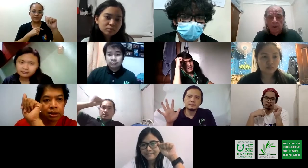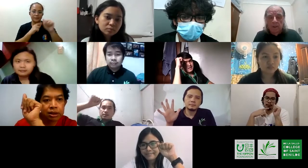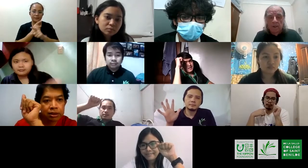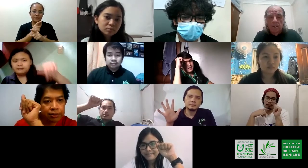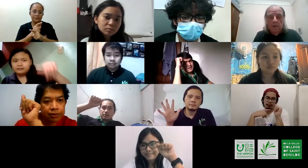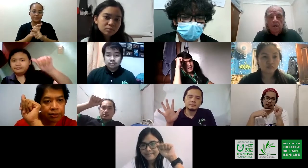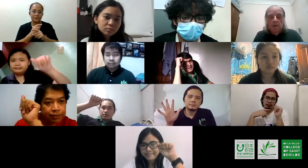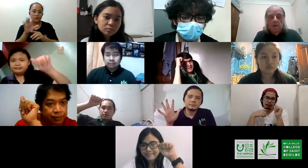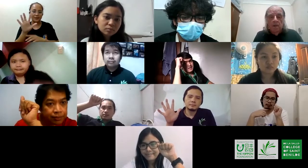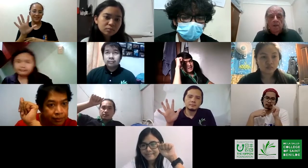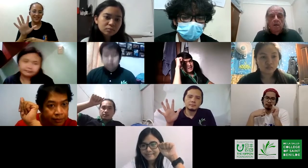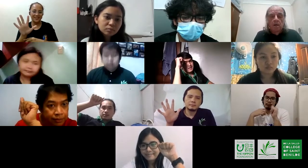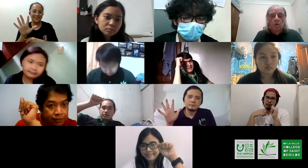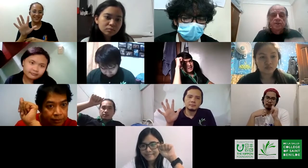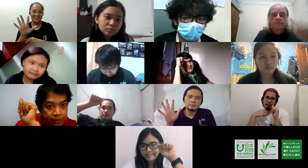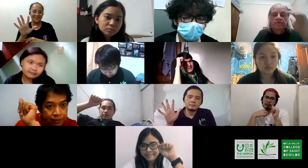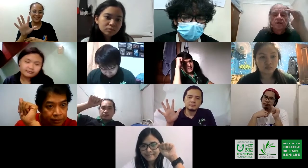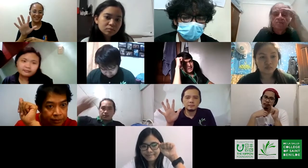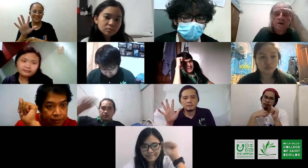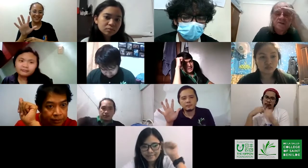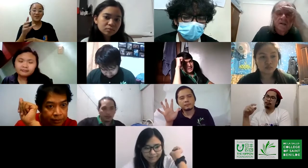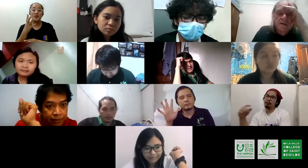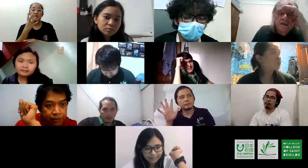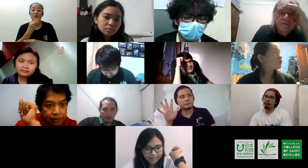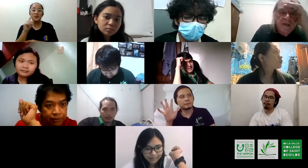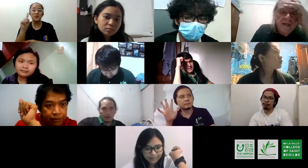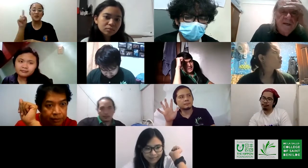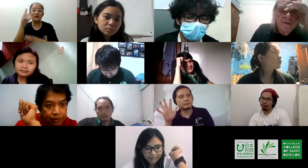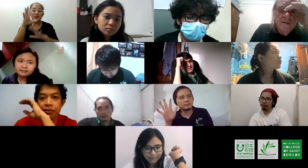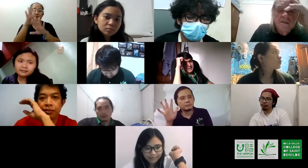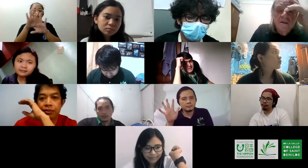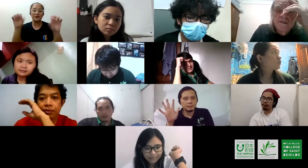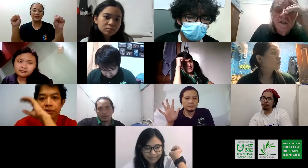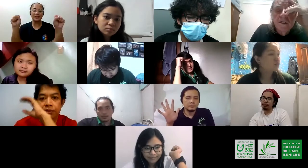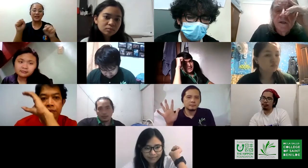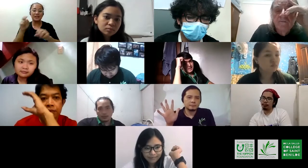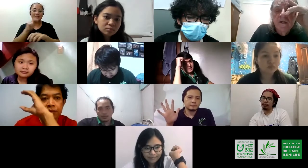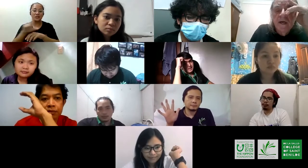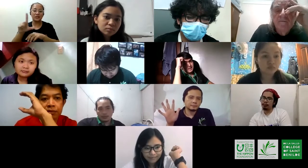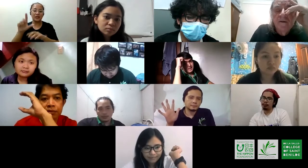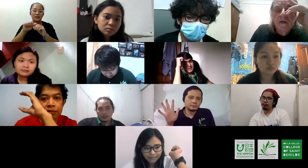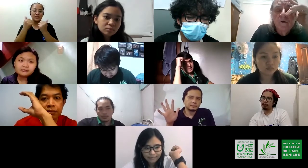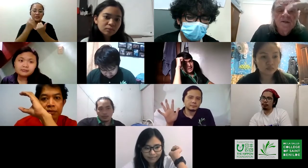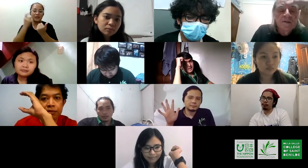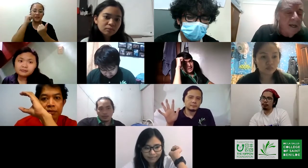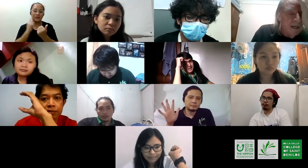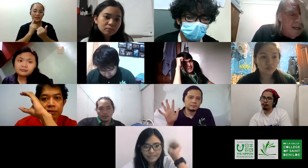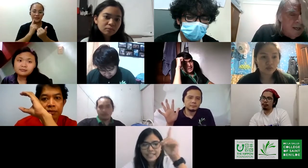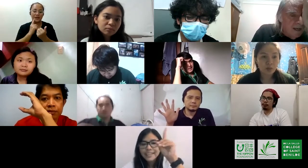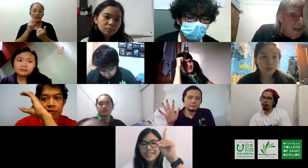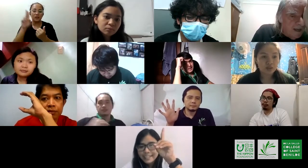A. Teagle, B. Hotchkiss, C. Dennison, D. Patton. I see A's. A,